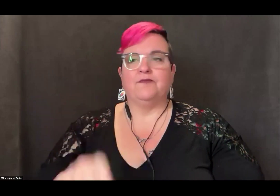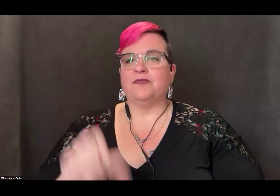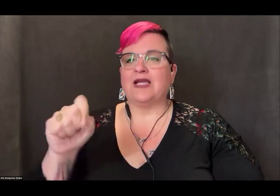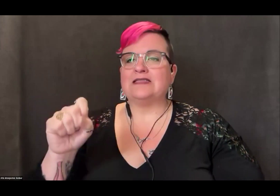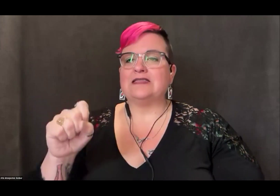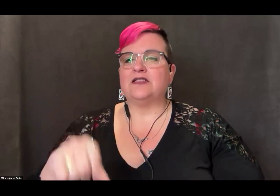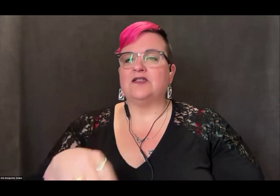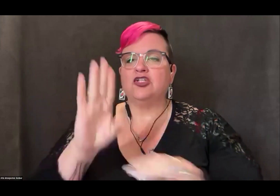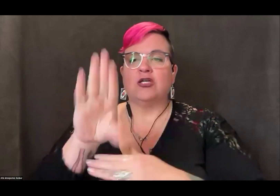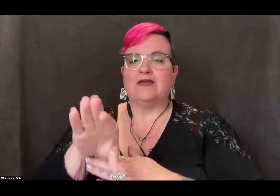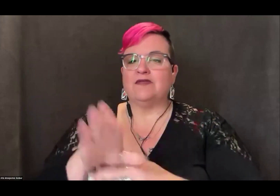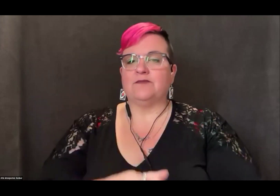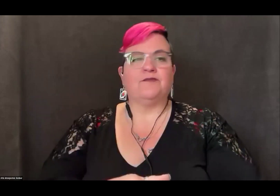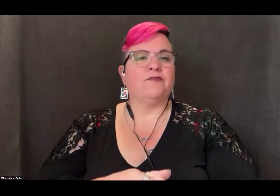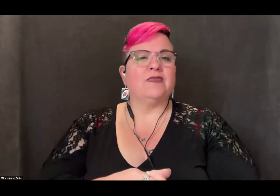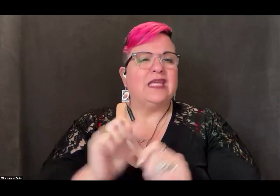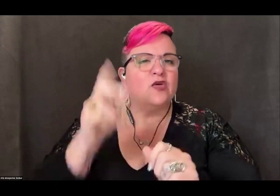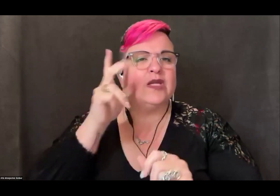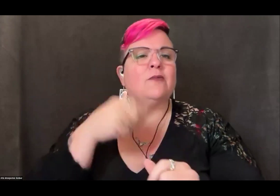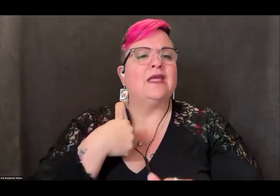Yes, good evening. Can you hear me?